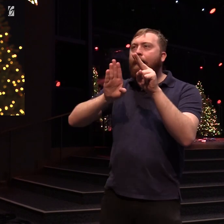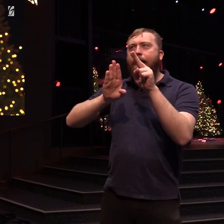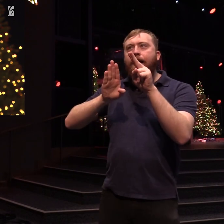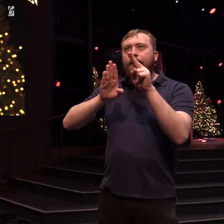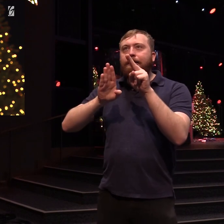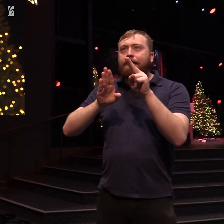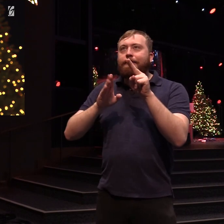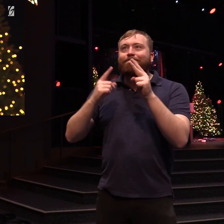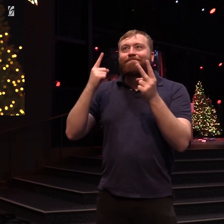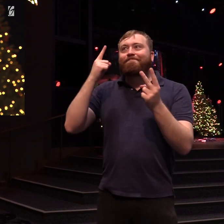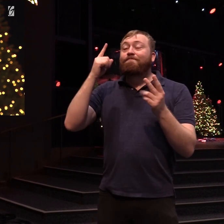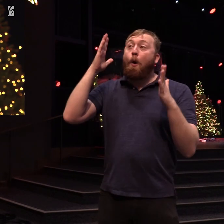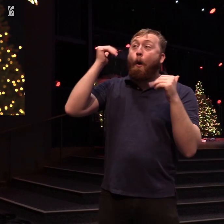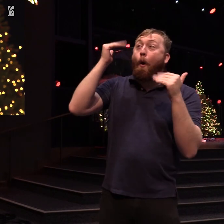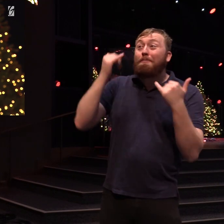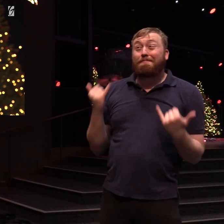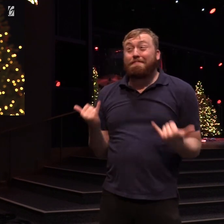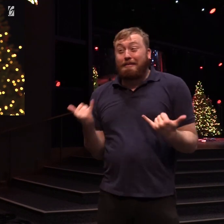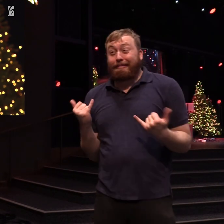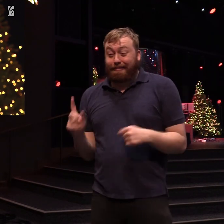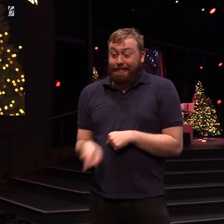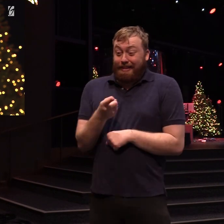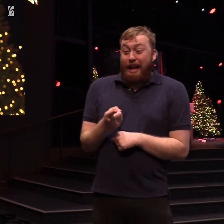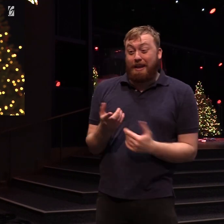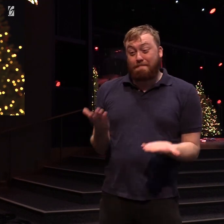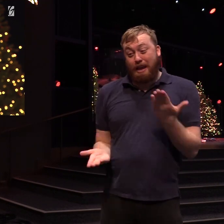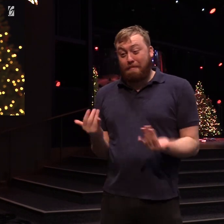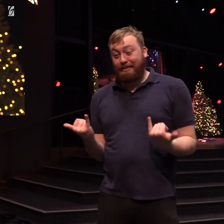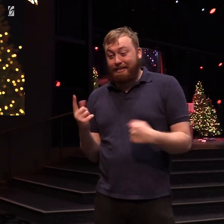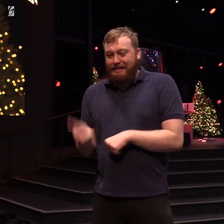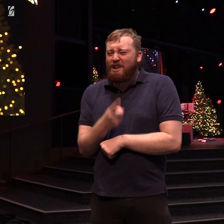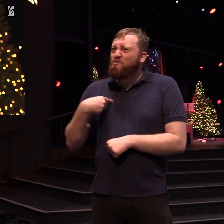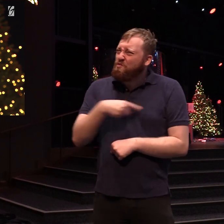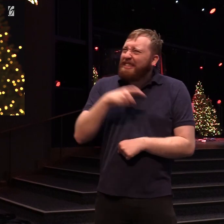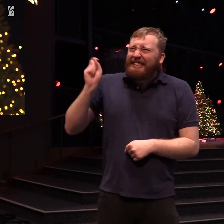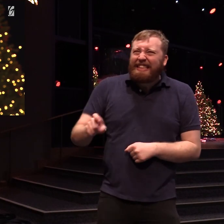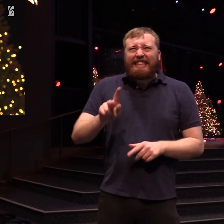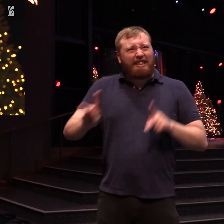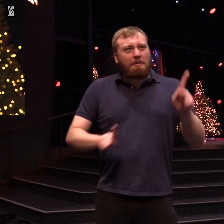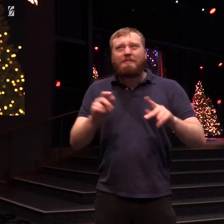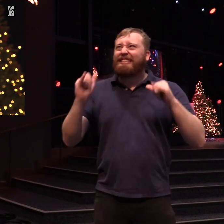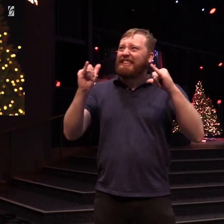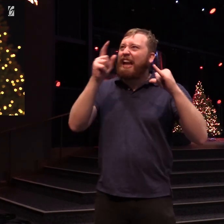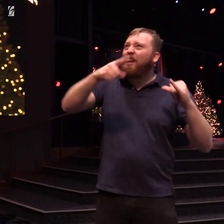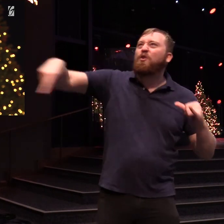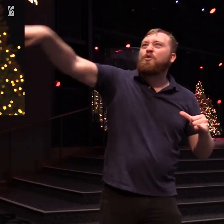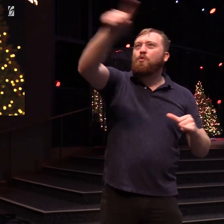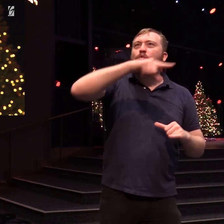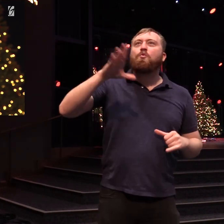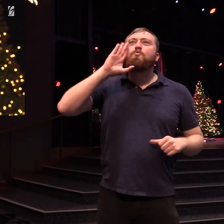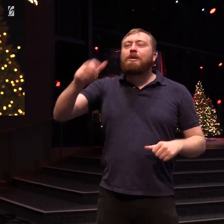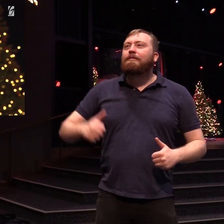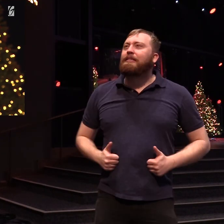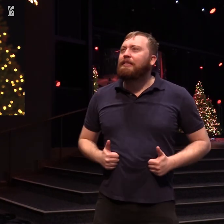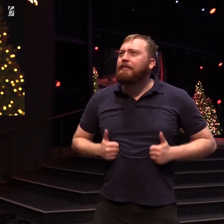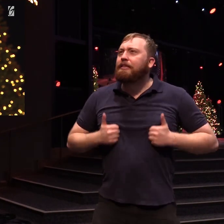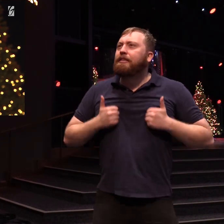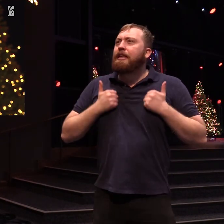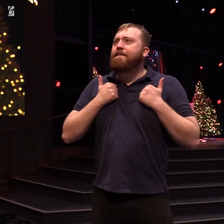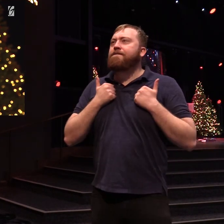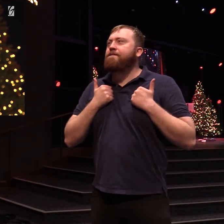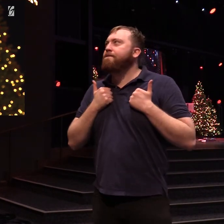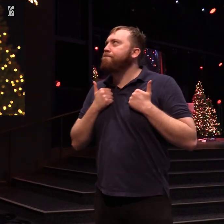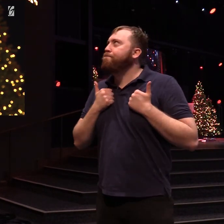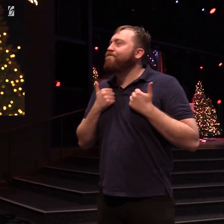perhaps today. We need a quorum of people like you who will live with knees bent,